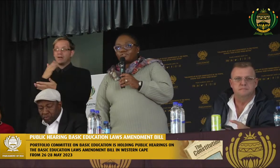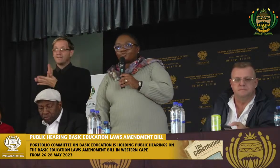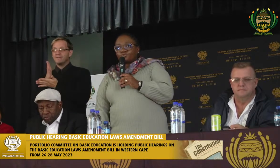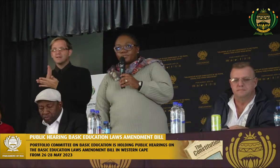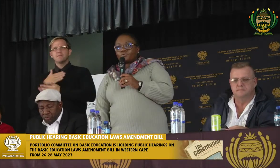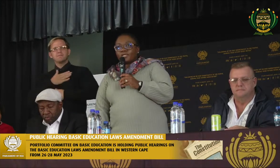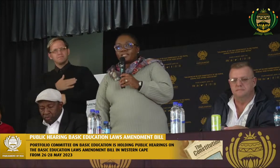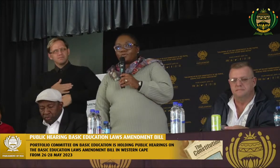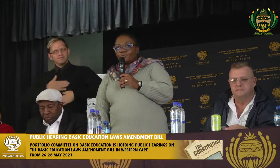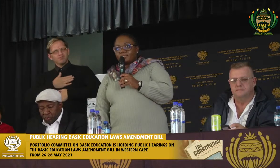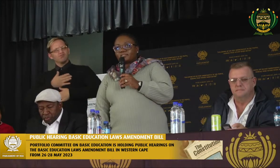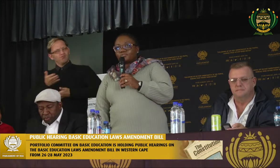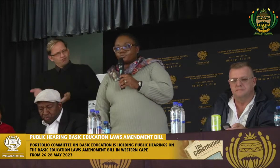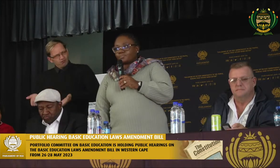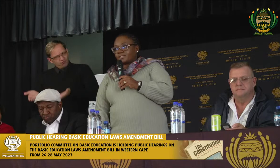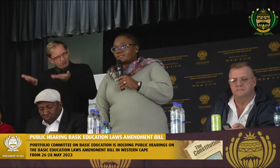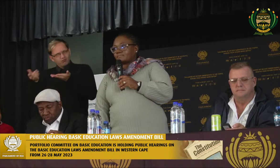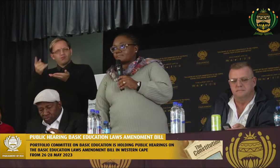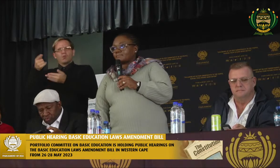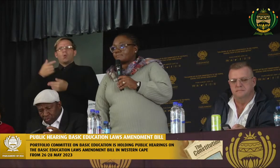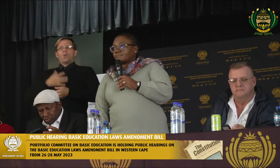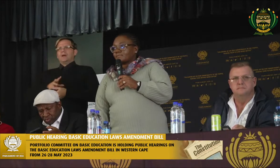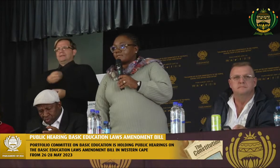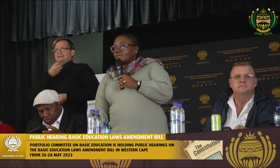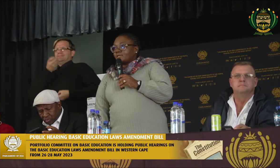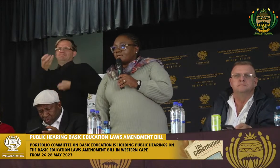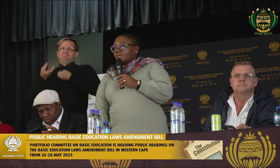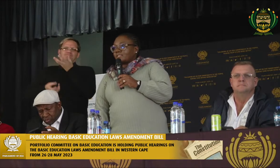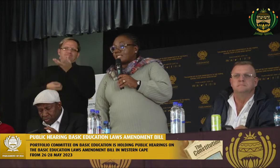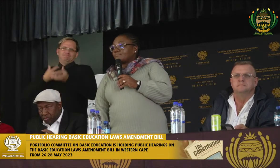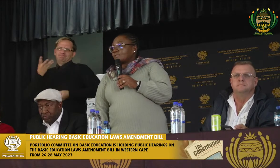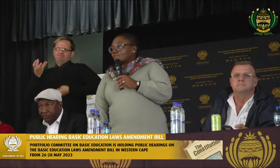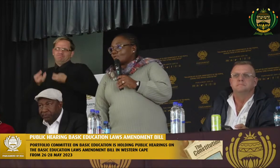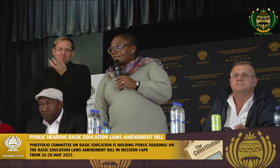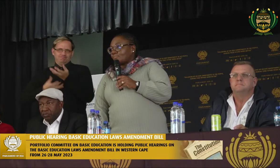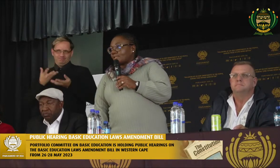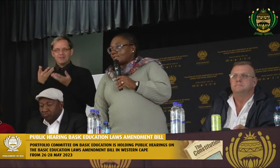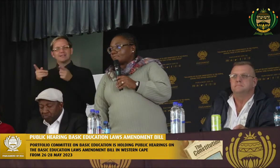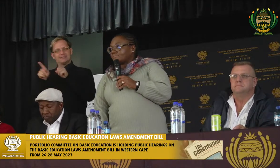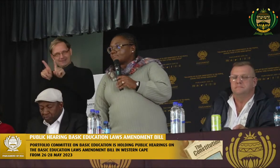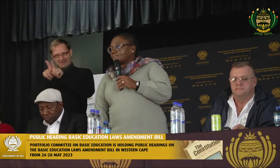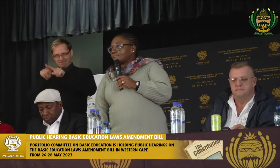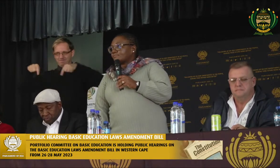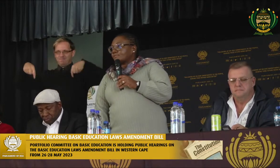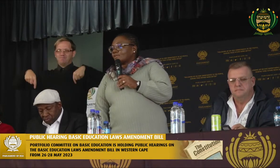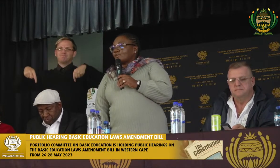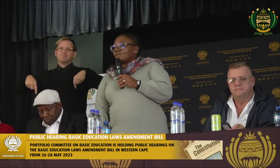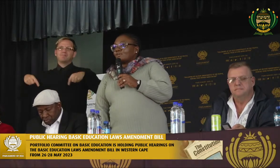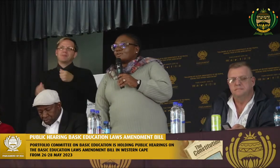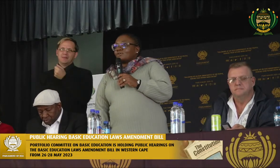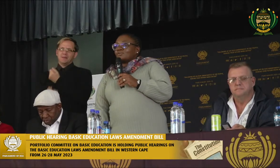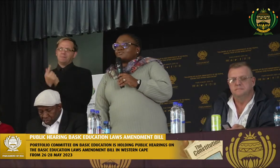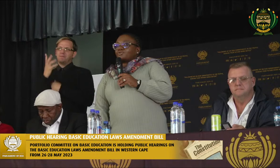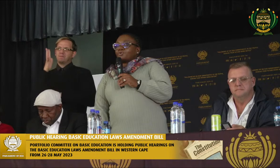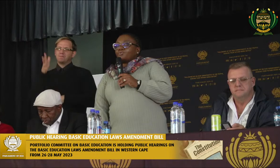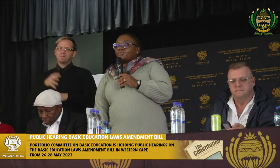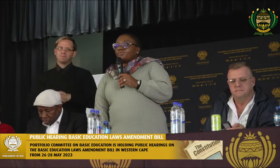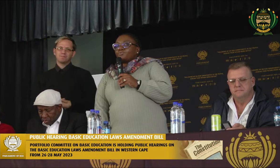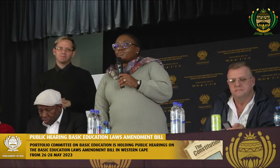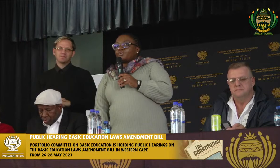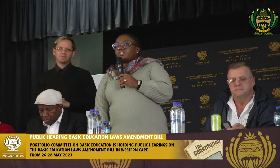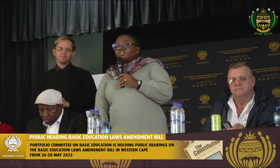feel free to speak what they want to speak. And the same thing is going to happen here.